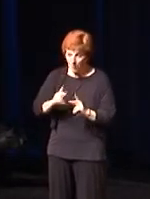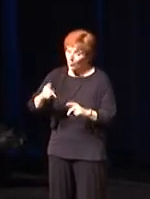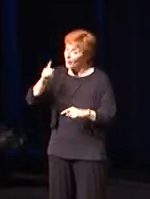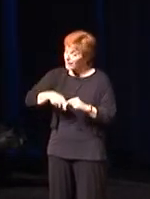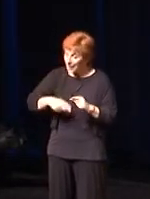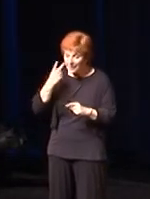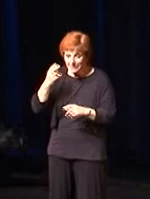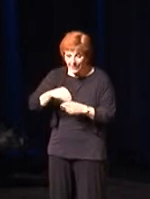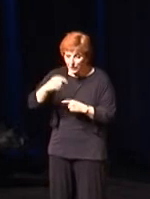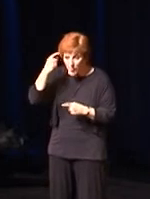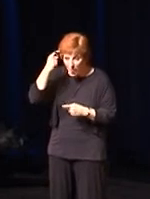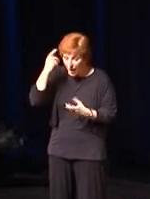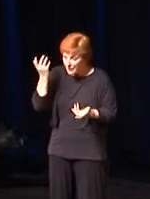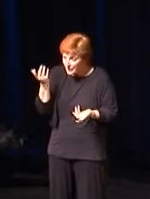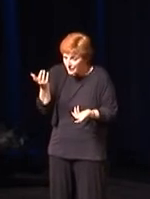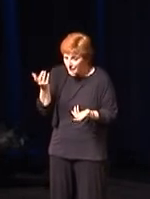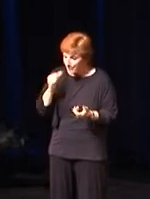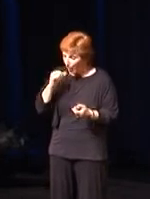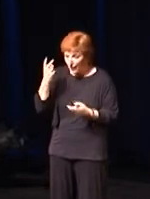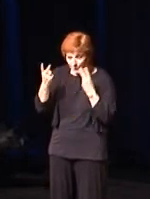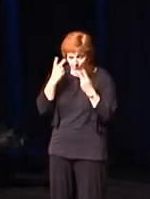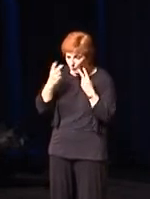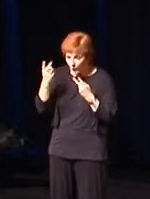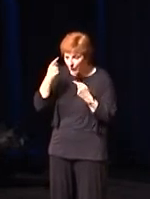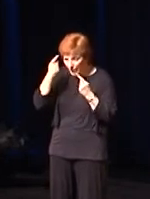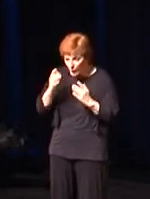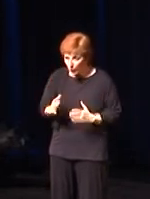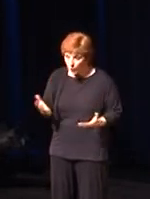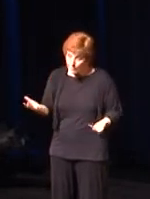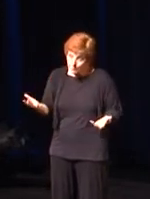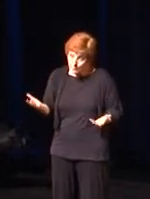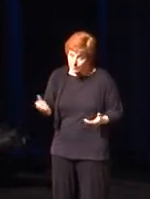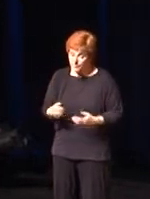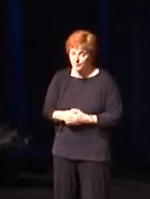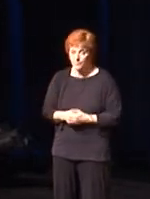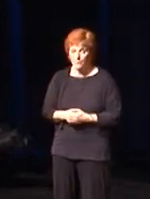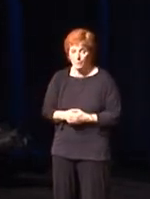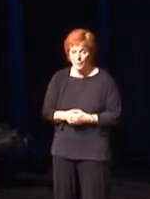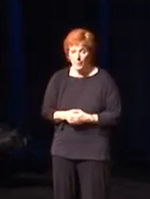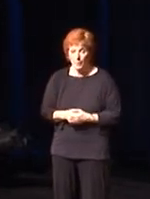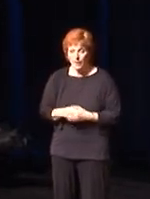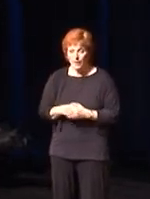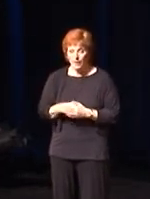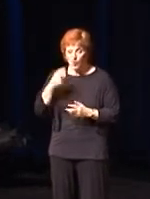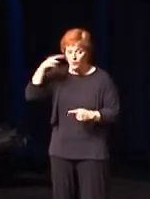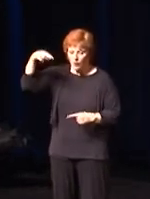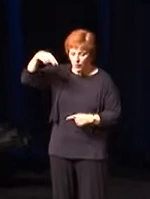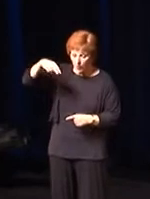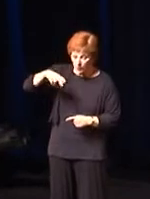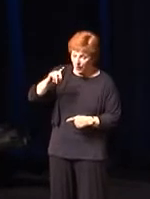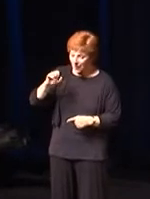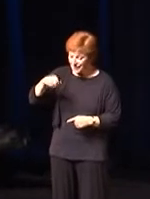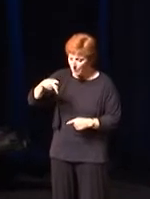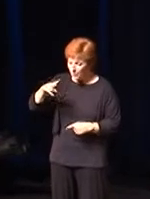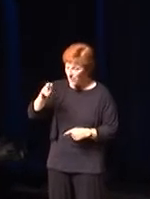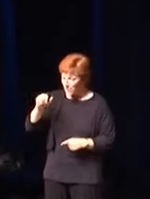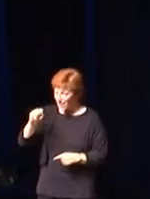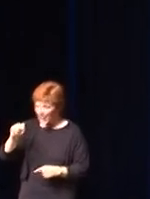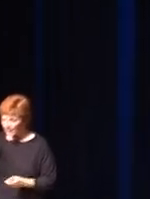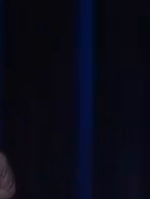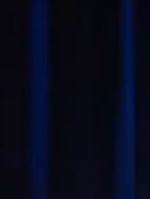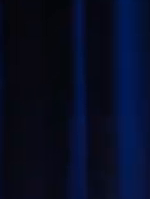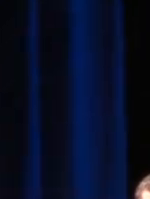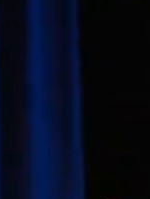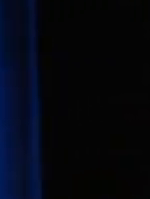not see it. They just are not a visual thinker. And there's an aerial view of the dip vat that they reconstructed for the